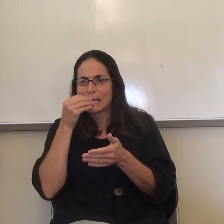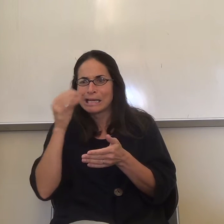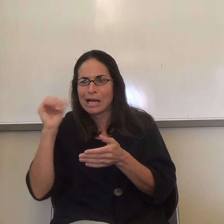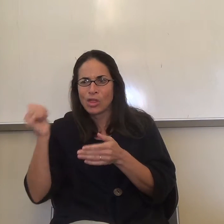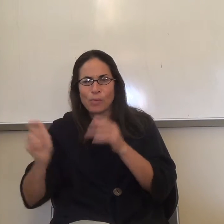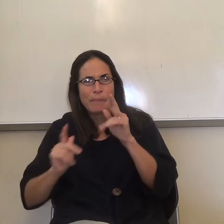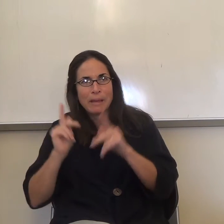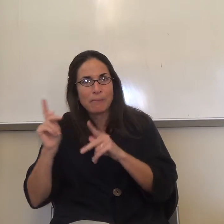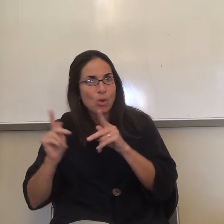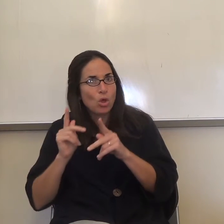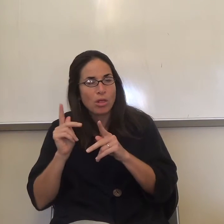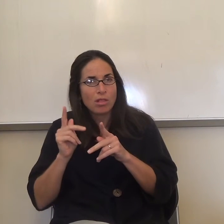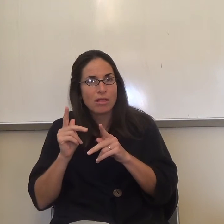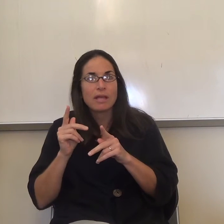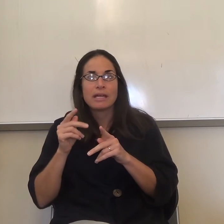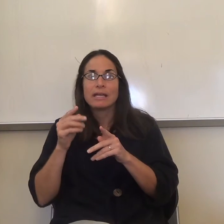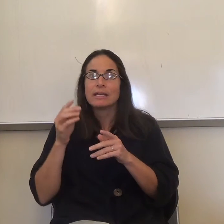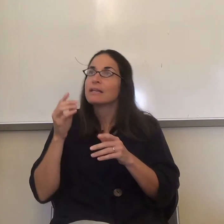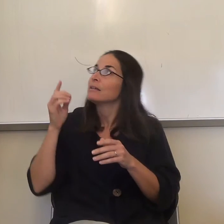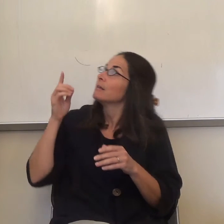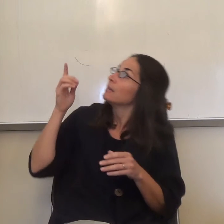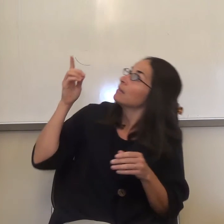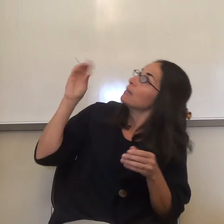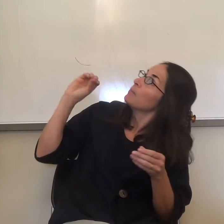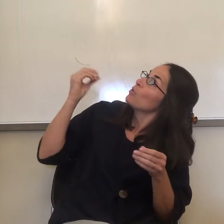taste. Well, this is what the